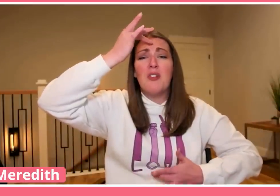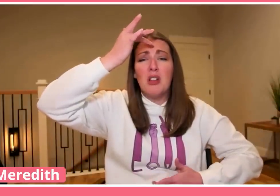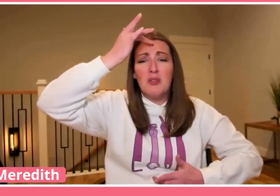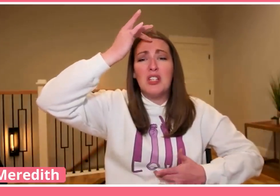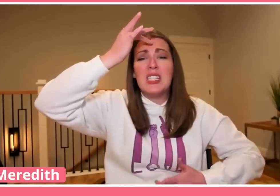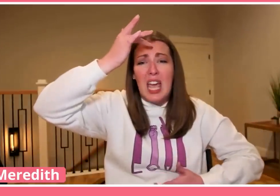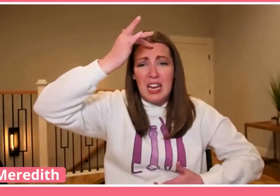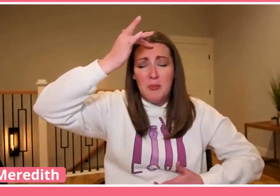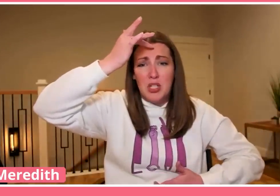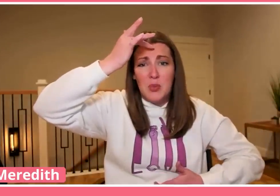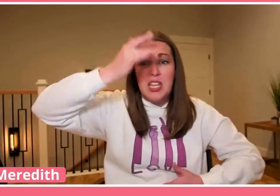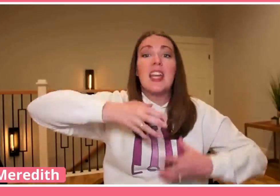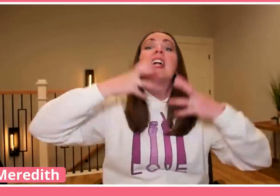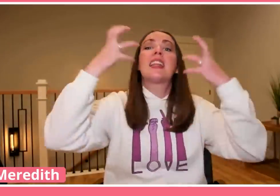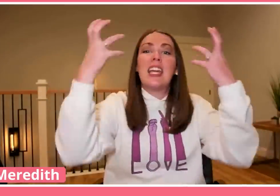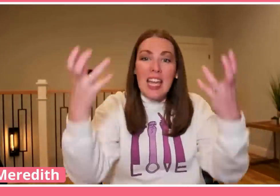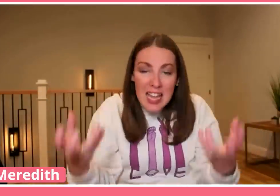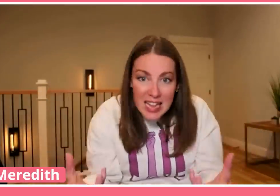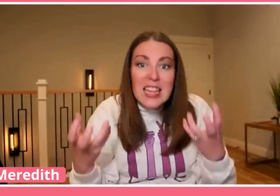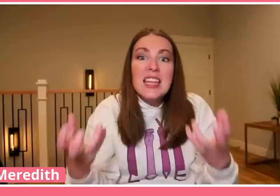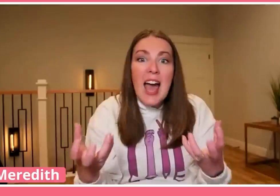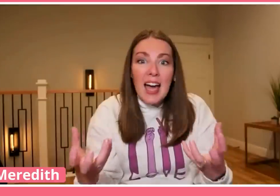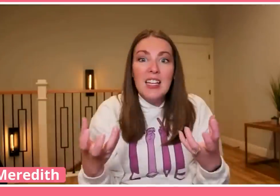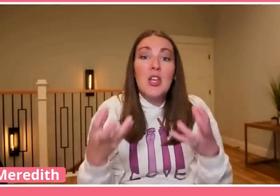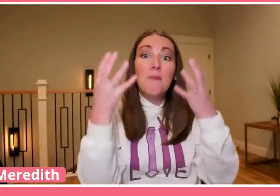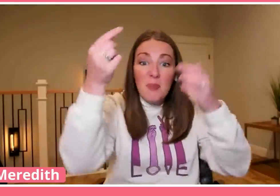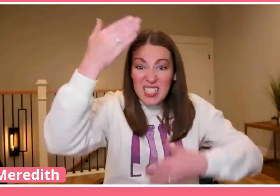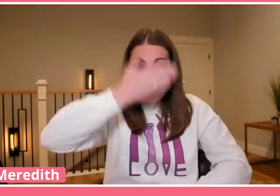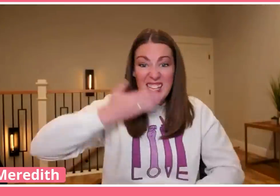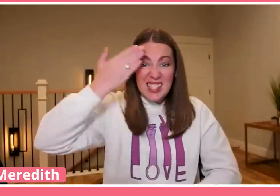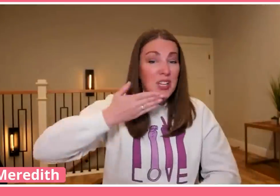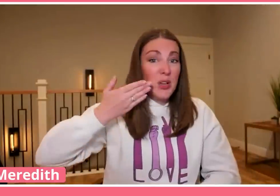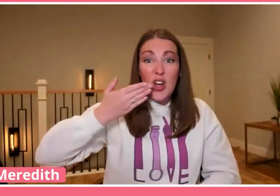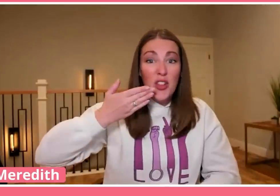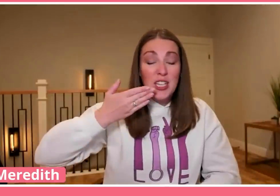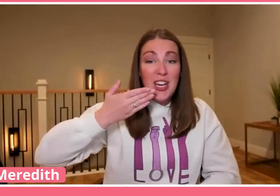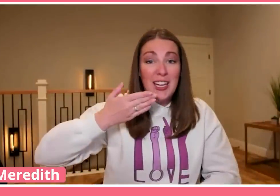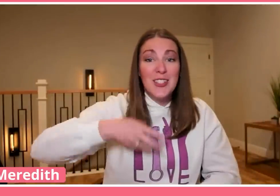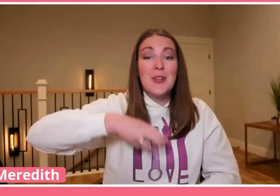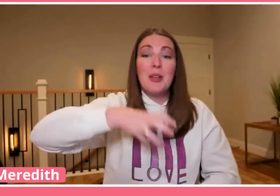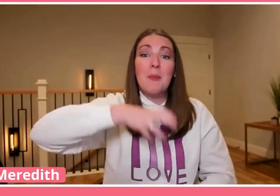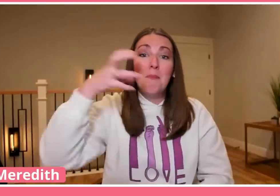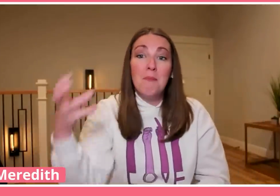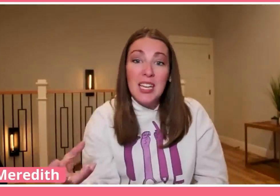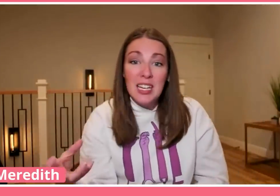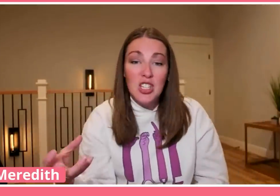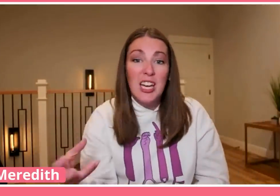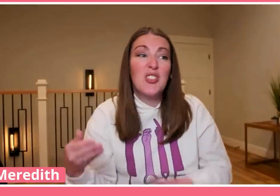fall over dead. I'm so sick. Like that, the, this was all that changed, but the meaning changed